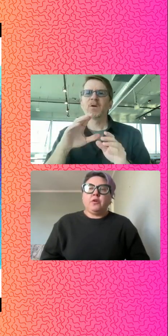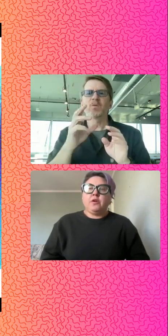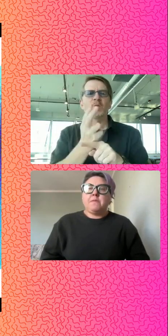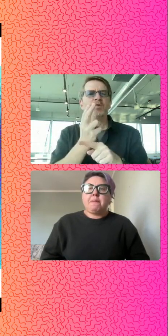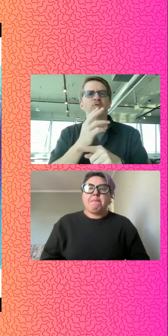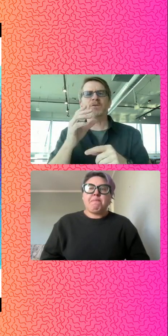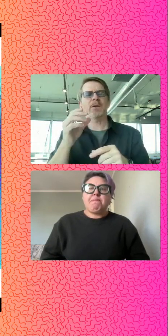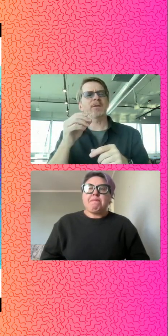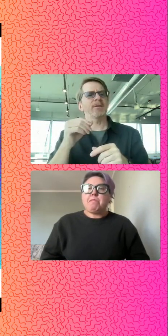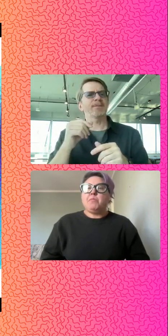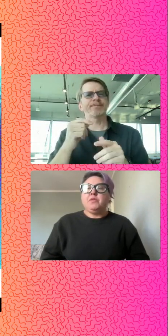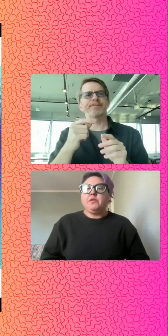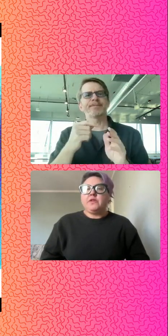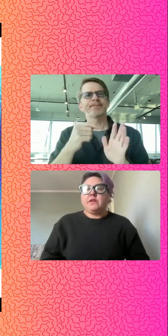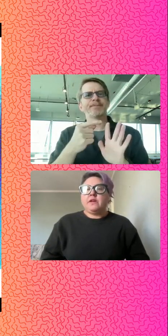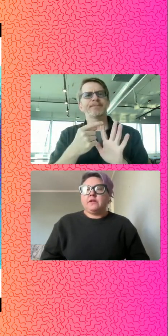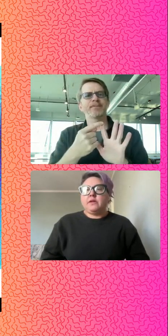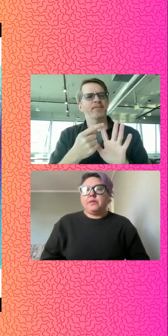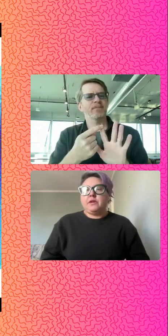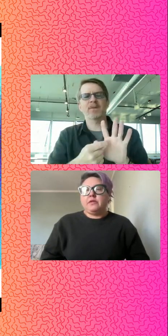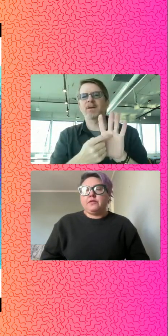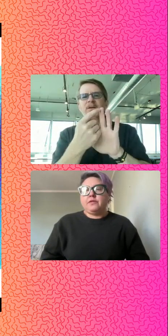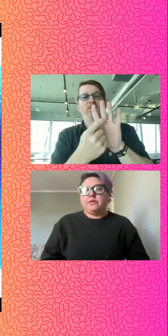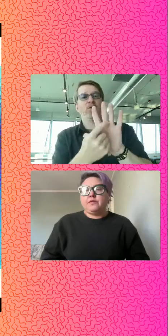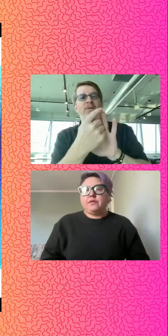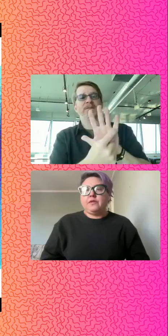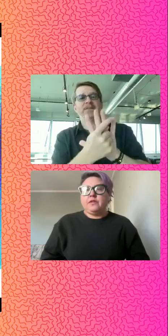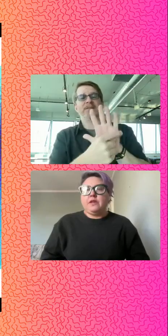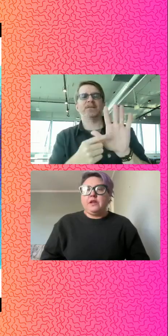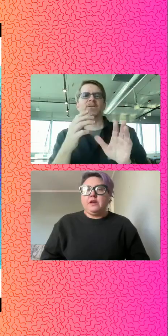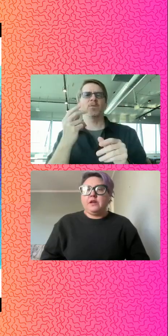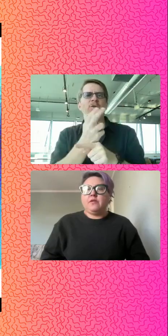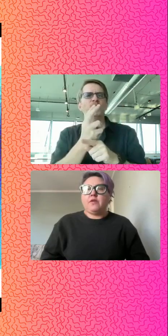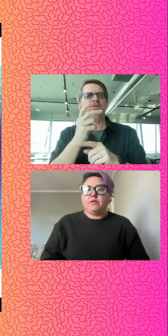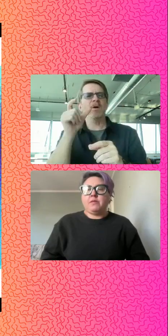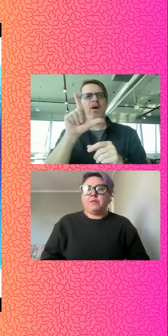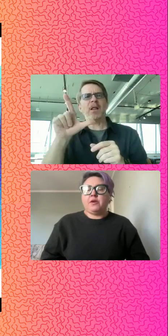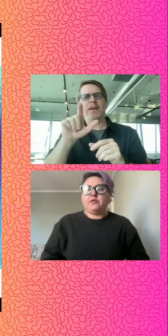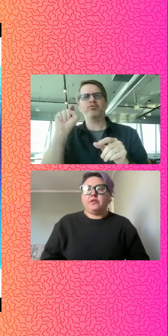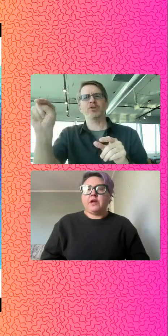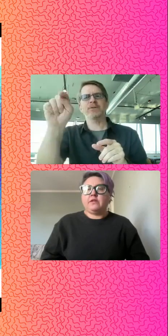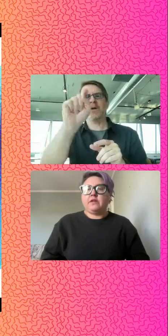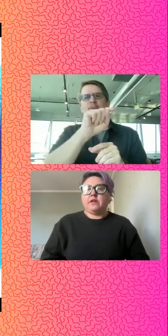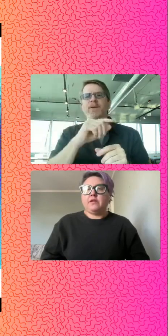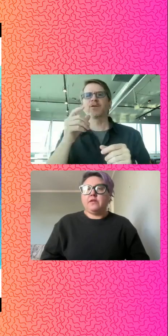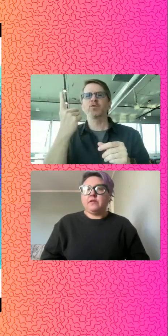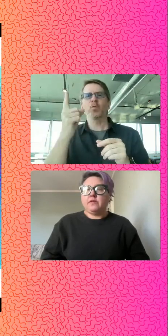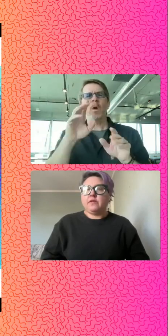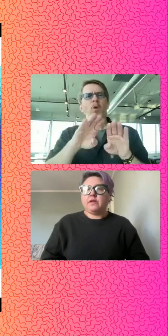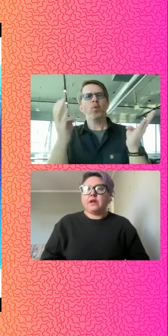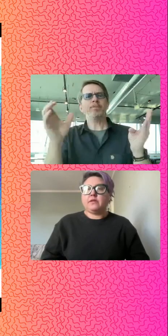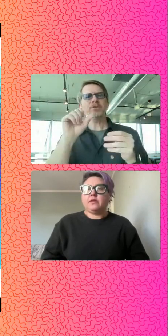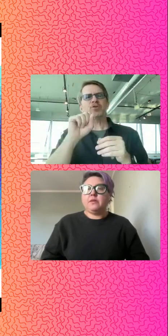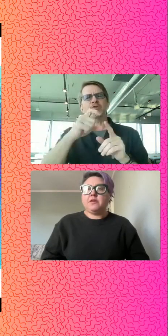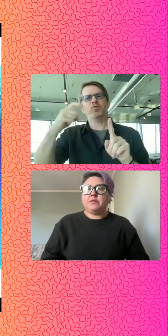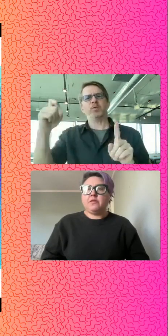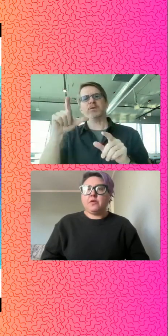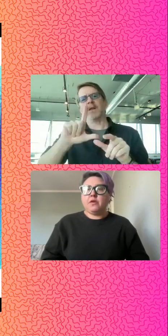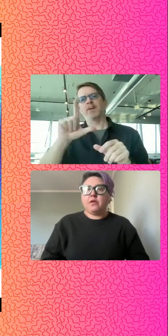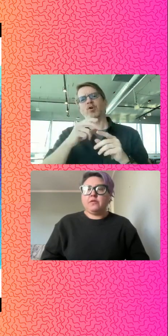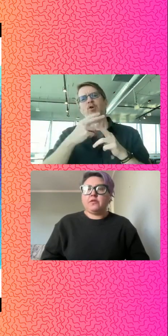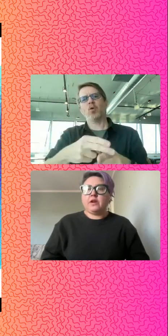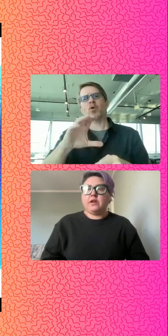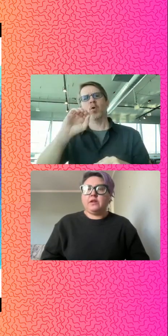models were using a little bit of the right. Remember, I showed that